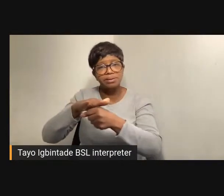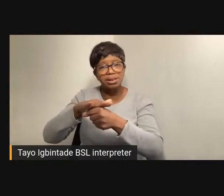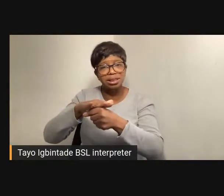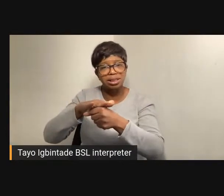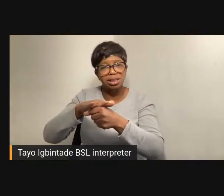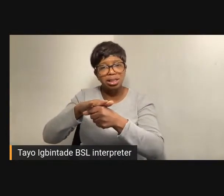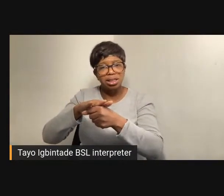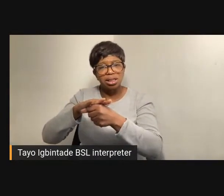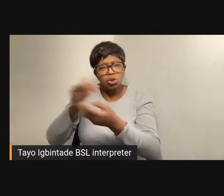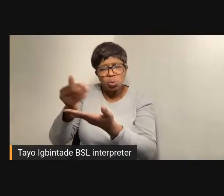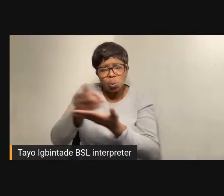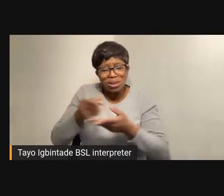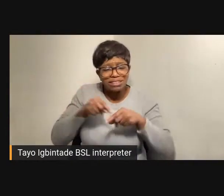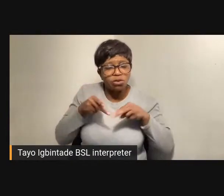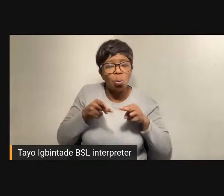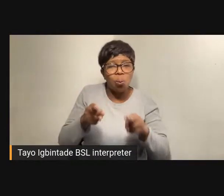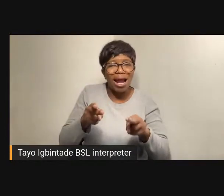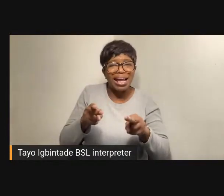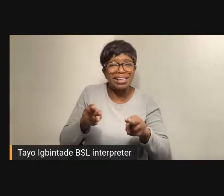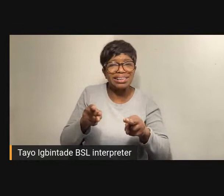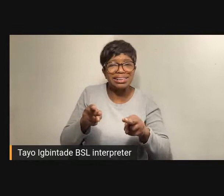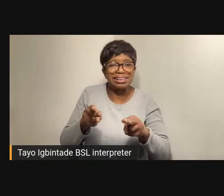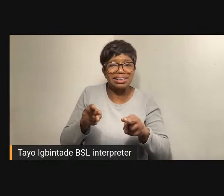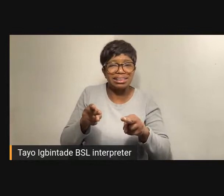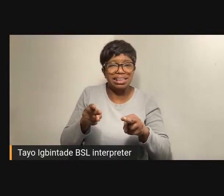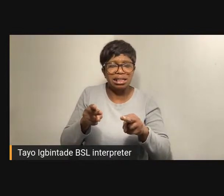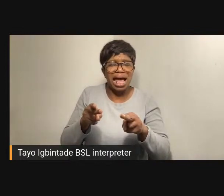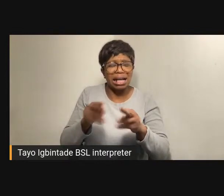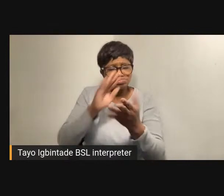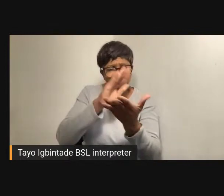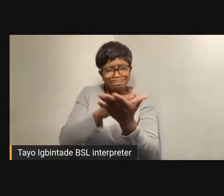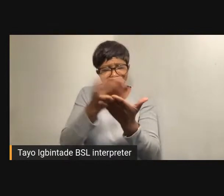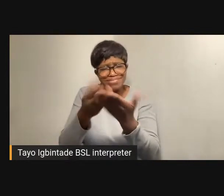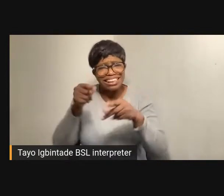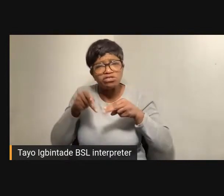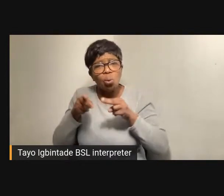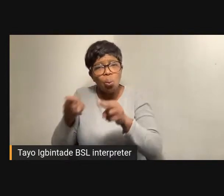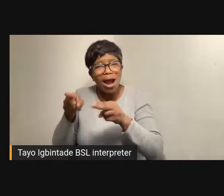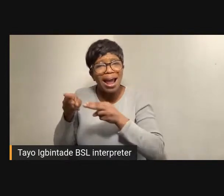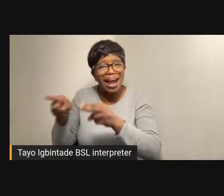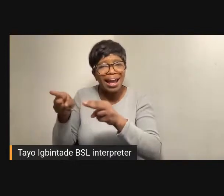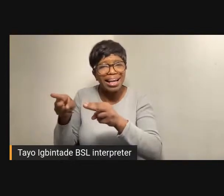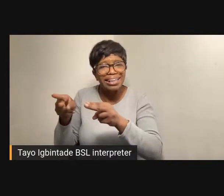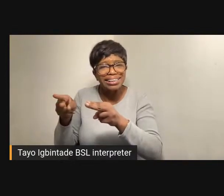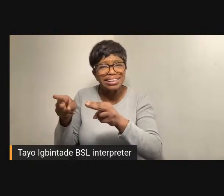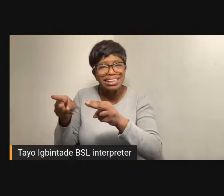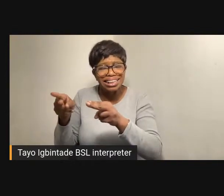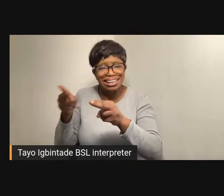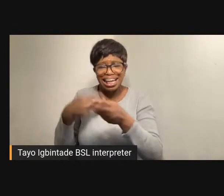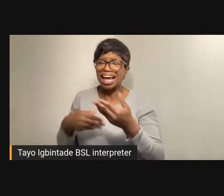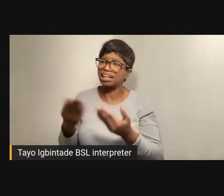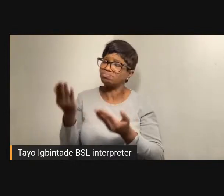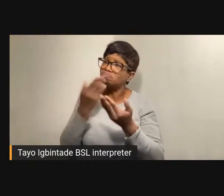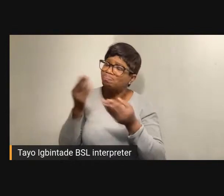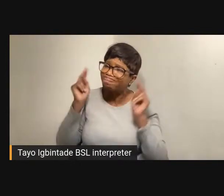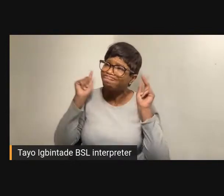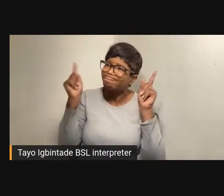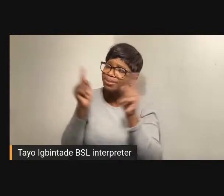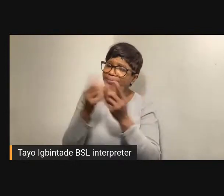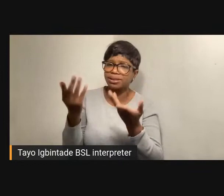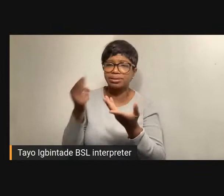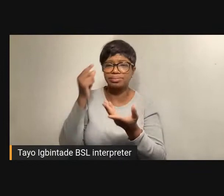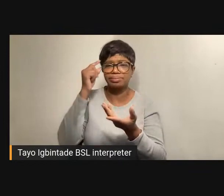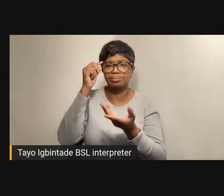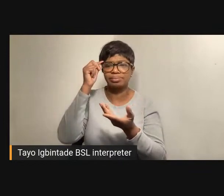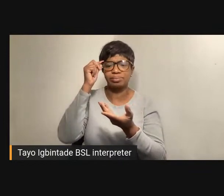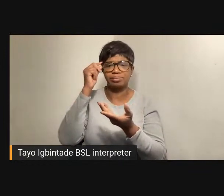different ways, and placing different interpretations in the cradle of learning. As we